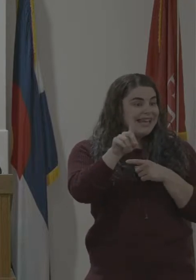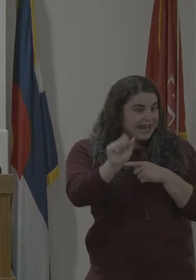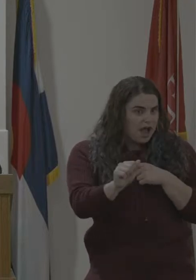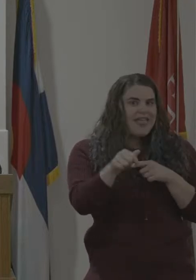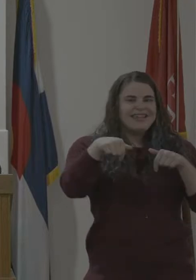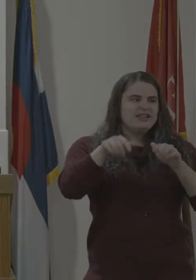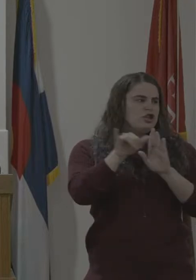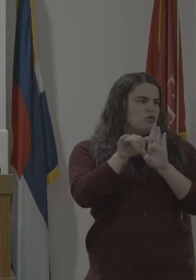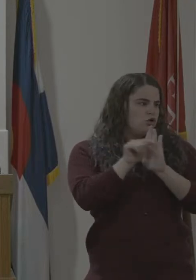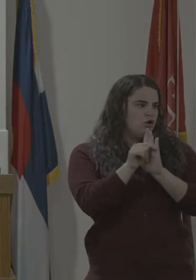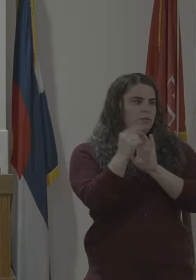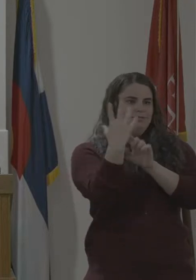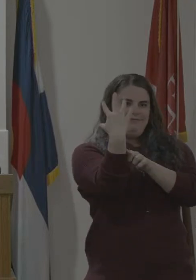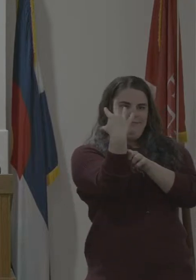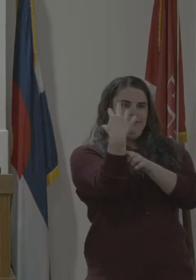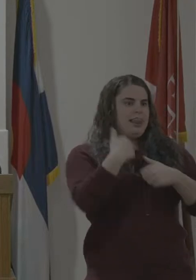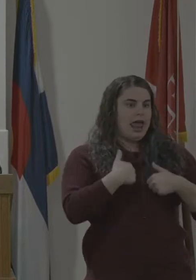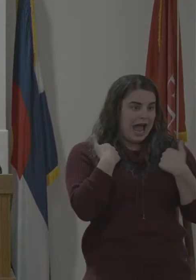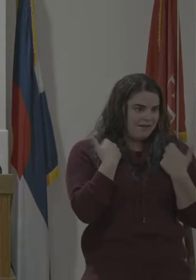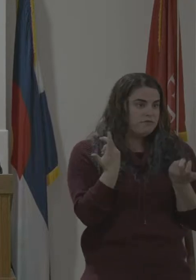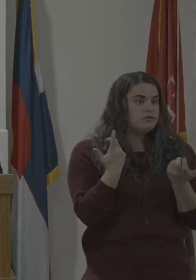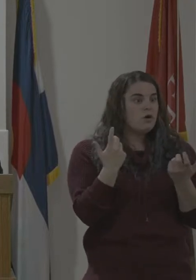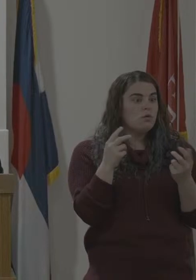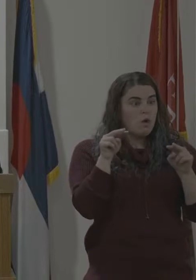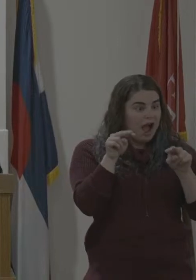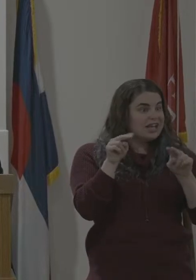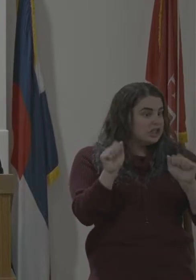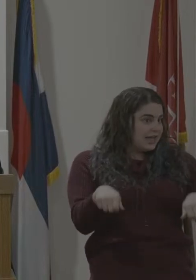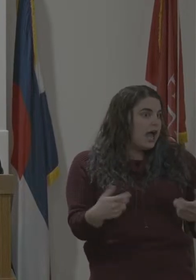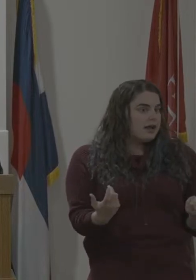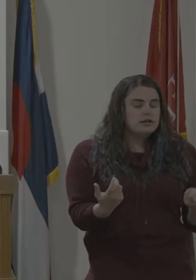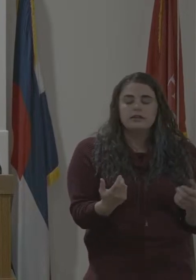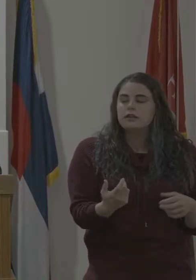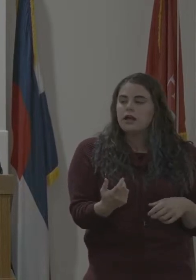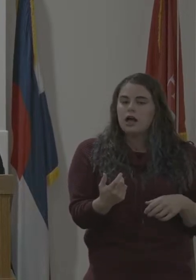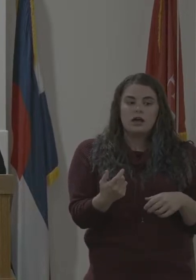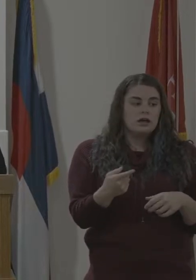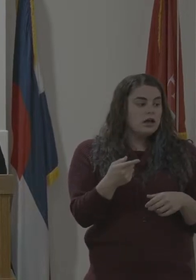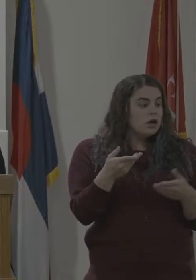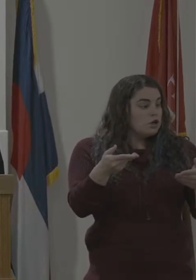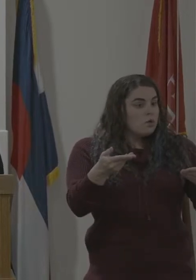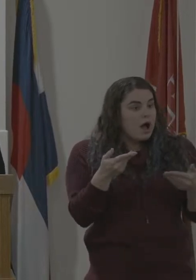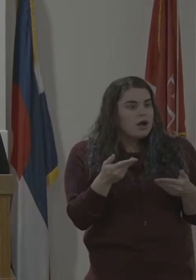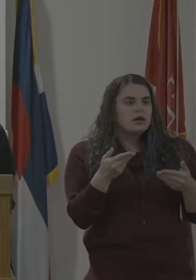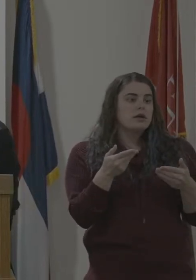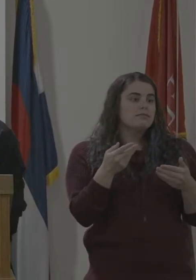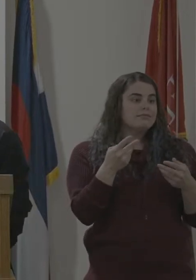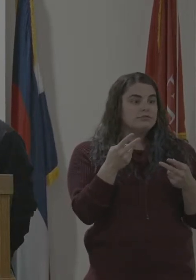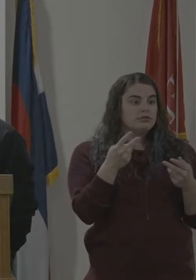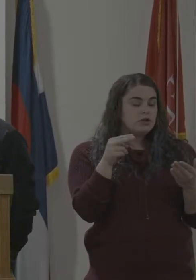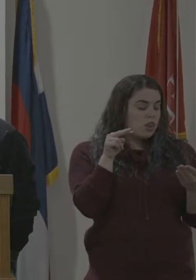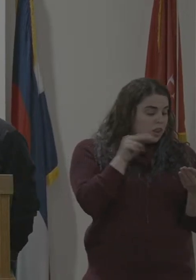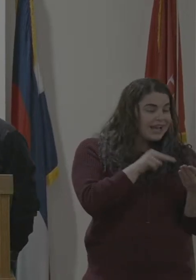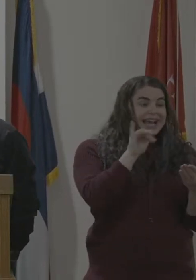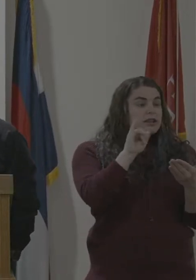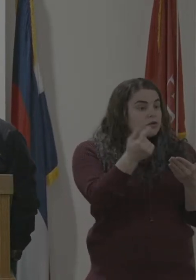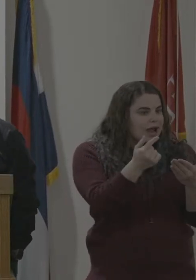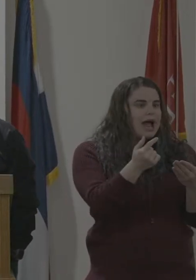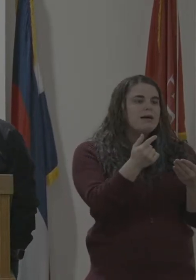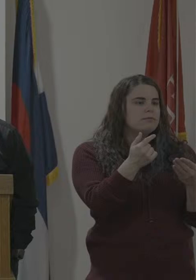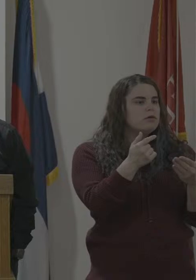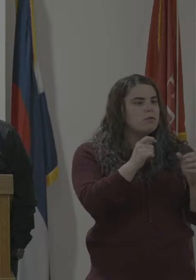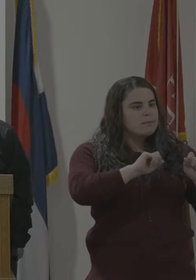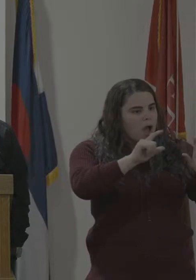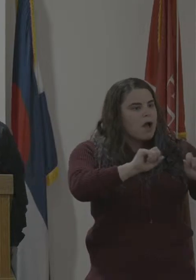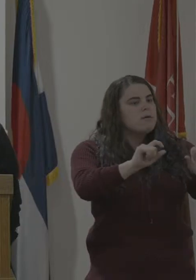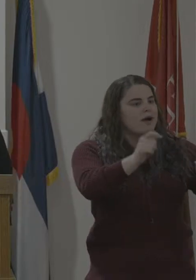live. So please check that out. You're welcome to check out our Instagram. We update that almost daily to kind of see what's